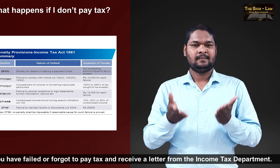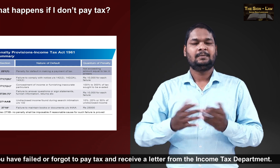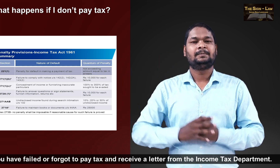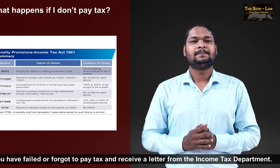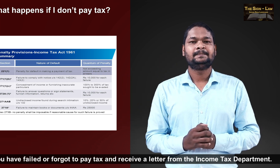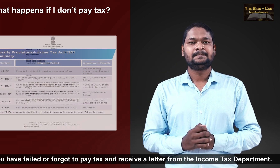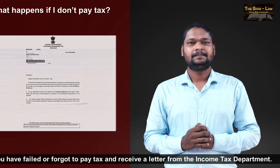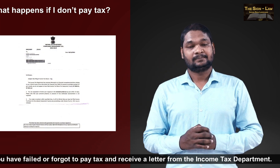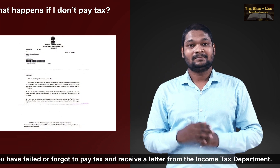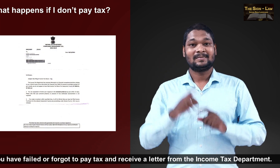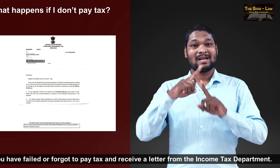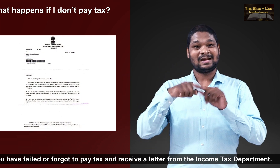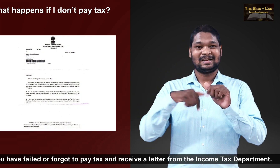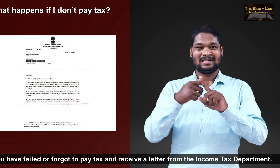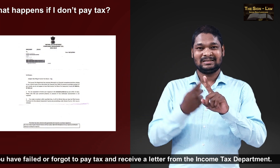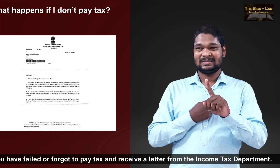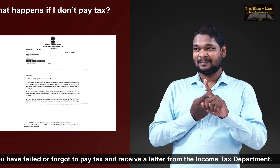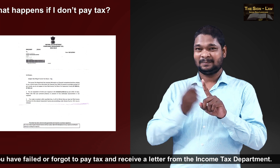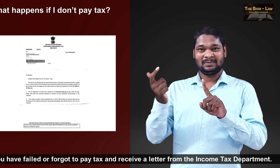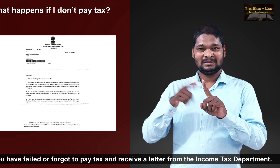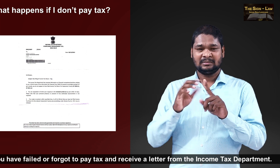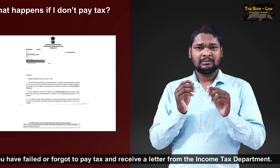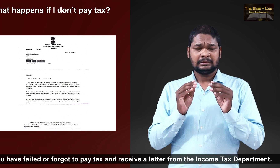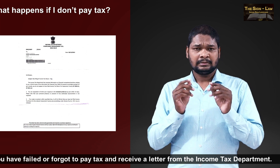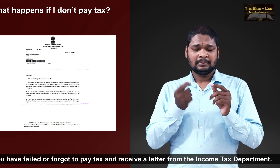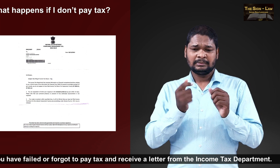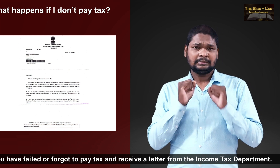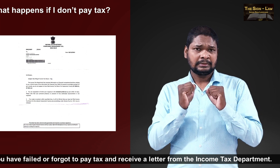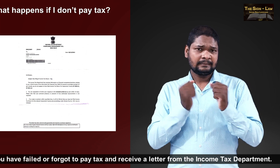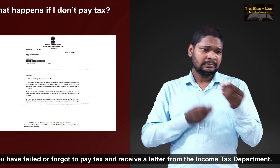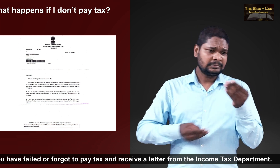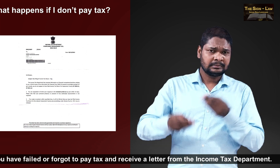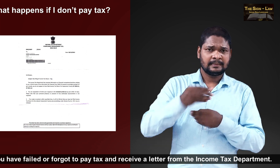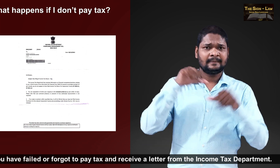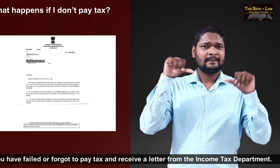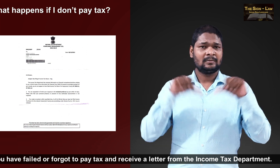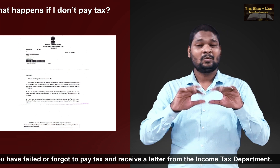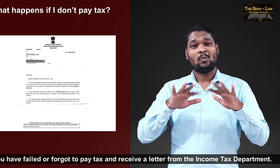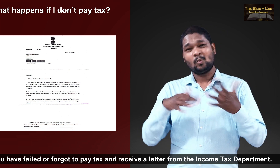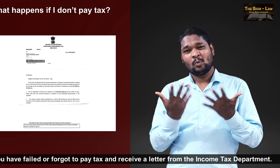If you have failed or forgot to pay tax and receive a letter from the Income Tax Department,